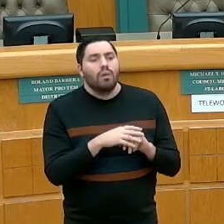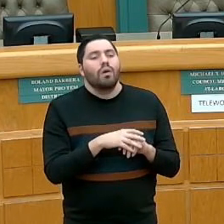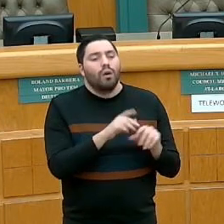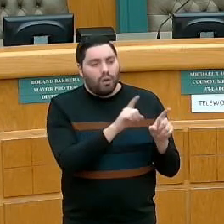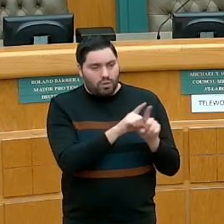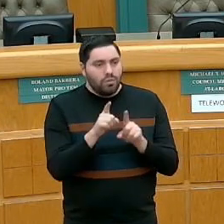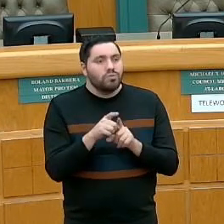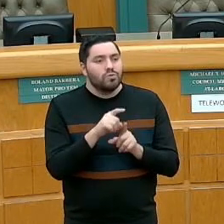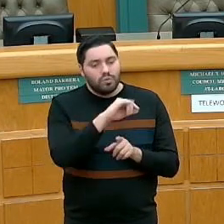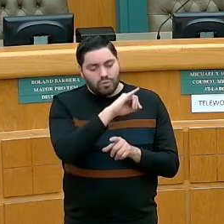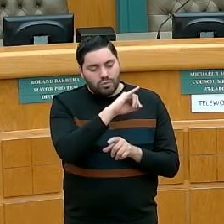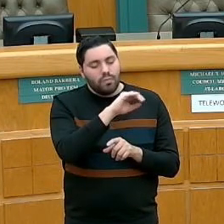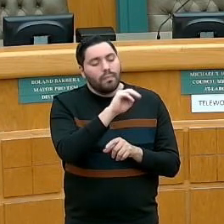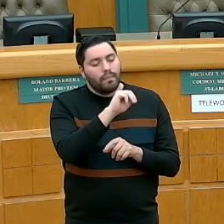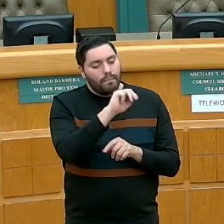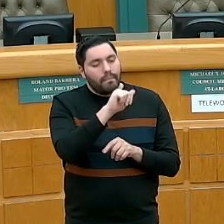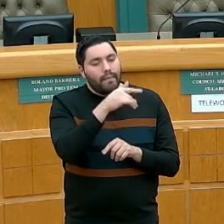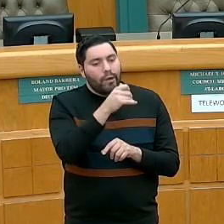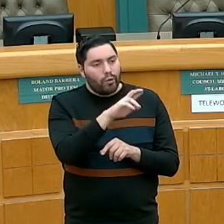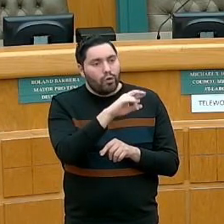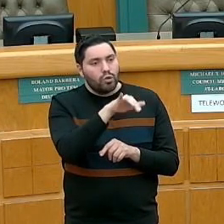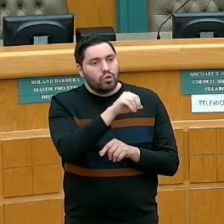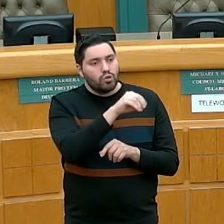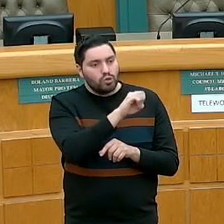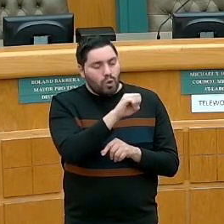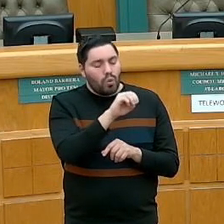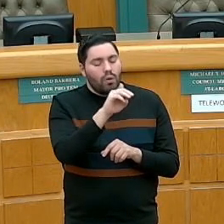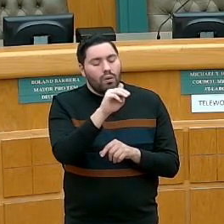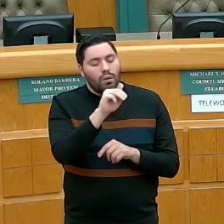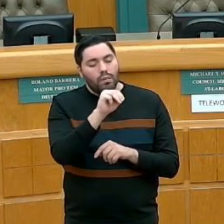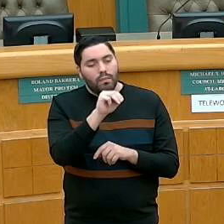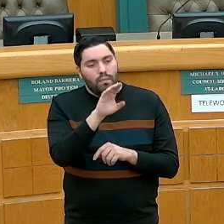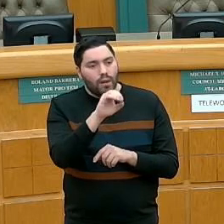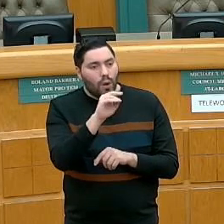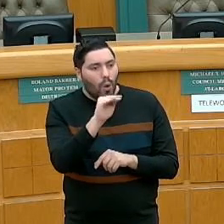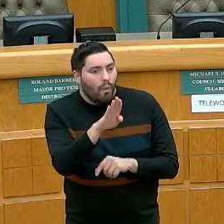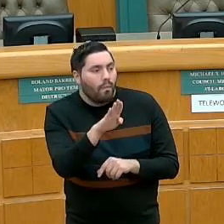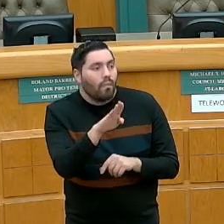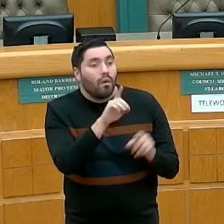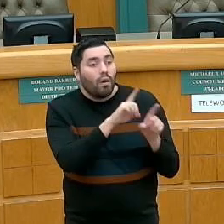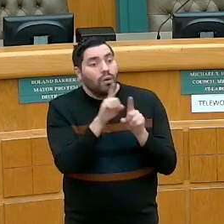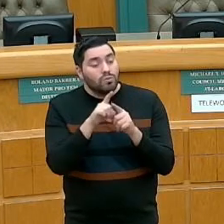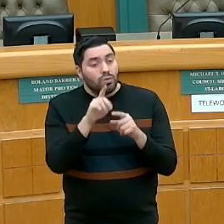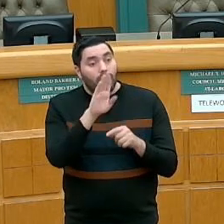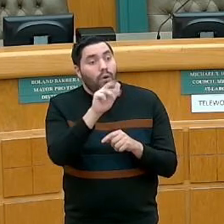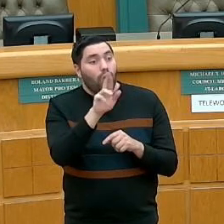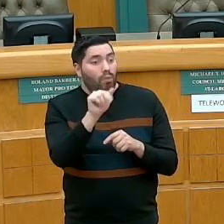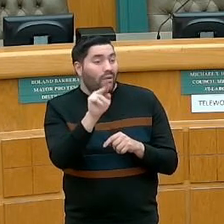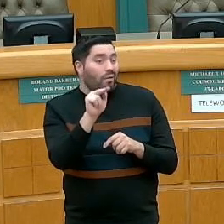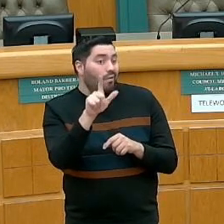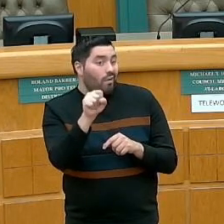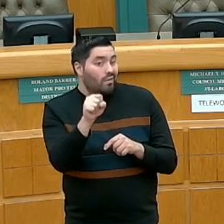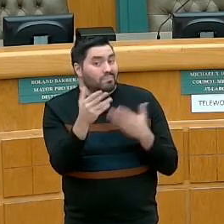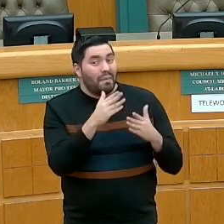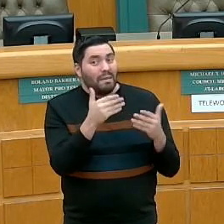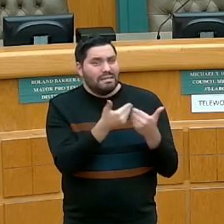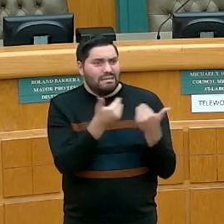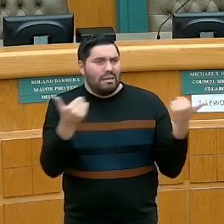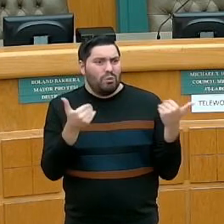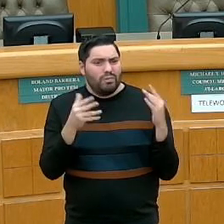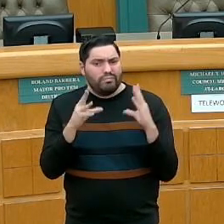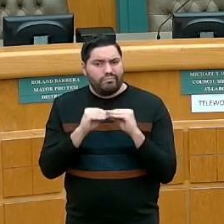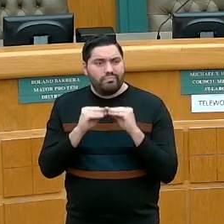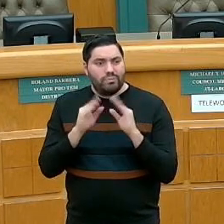Mayor Joe McComb and County Commissioner Barbara Canales. We may also do a separate press briefing on that